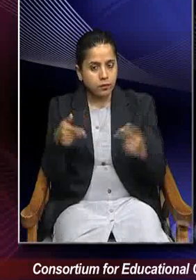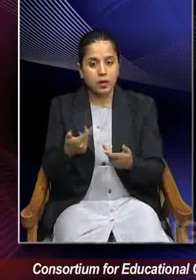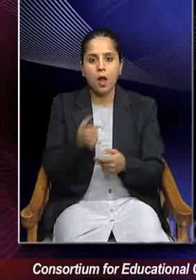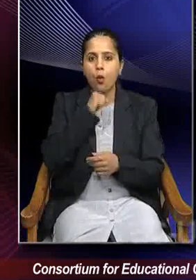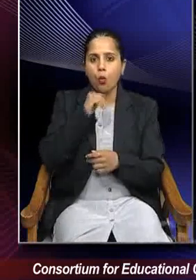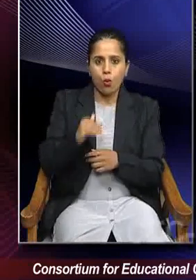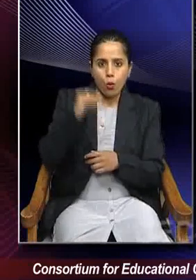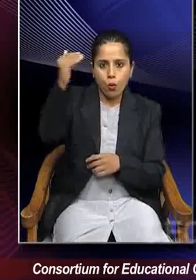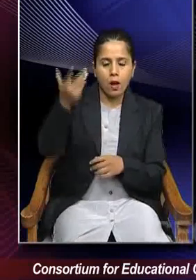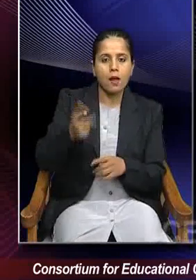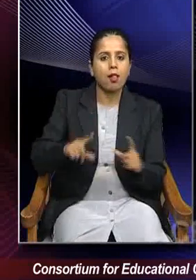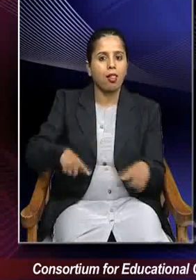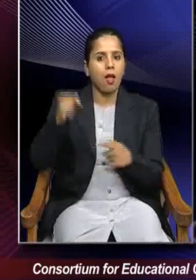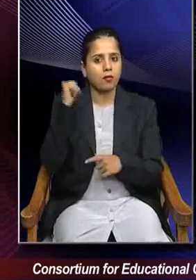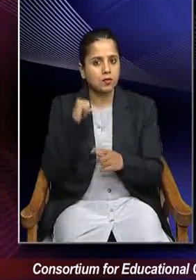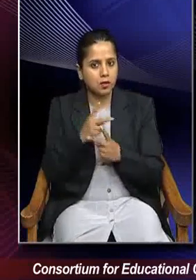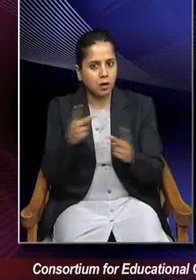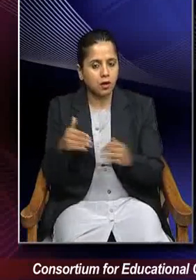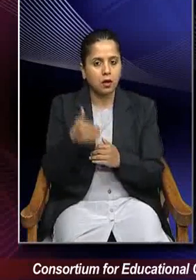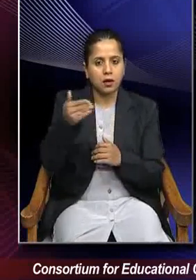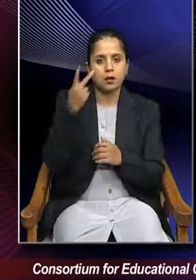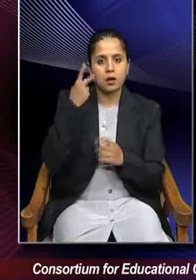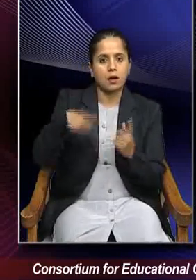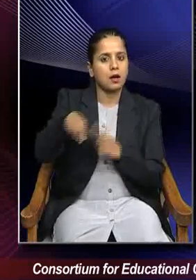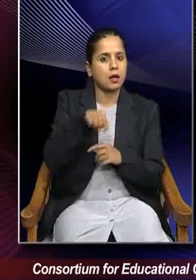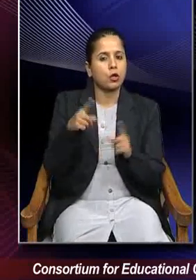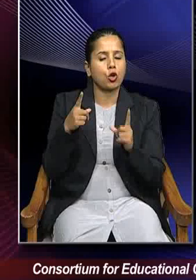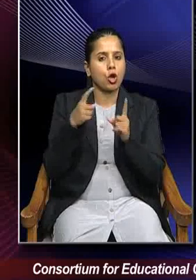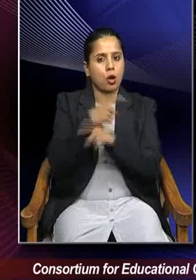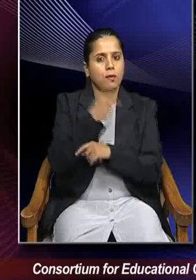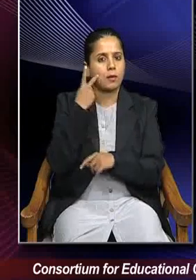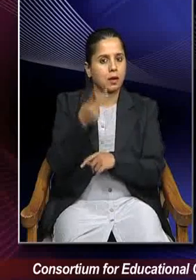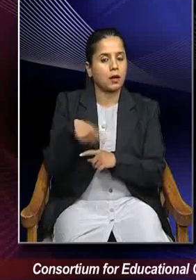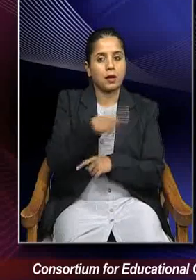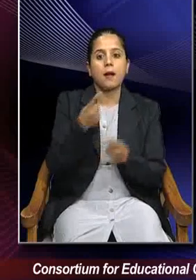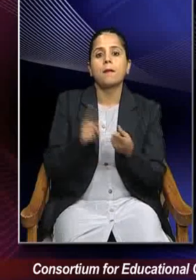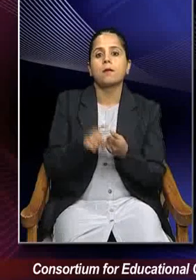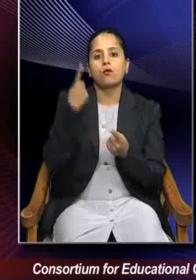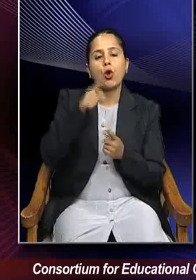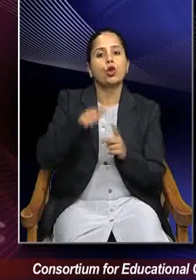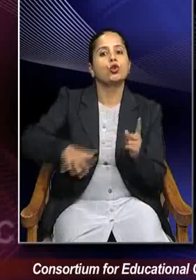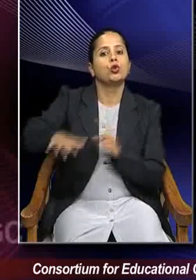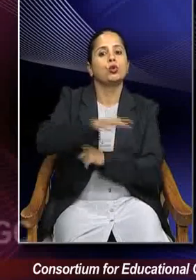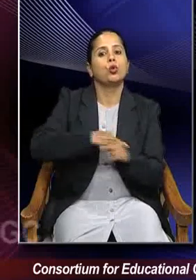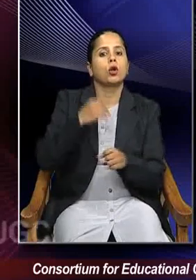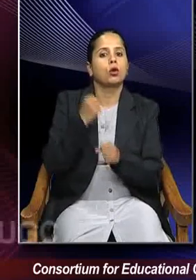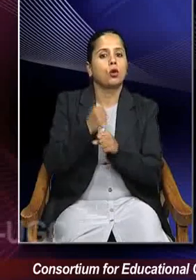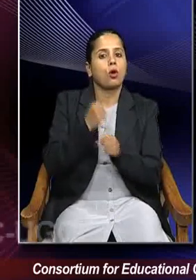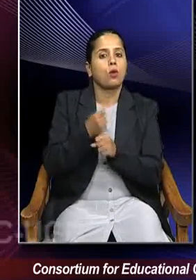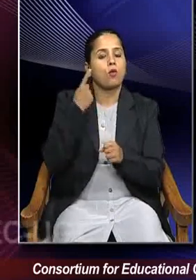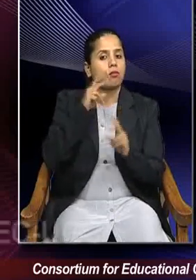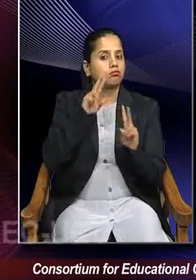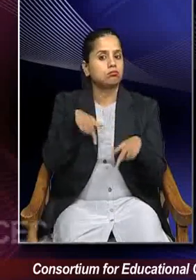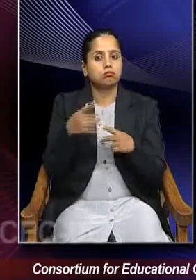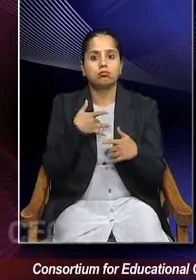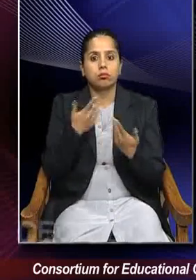and issues of lifestyle diseases make it a very complicated recipe for the local government to respond.